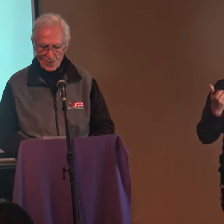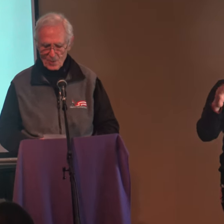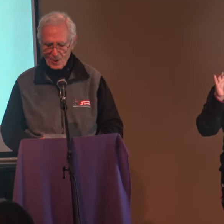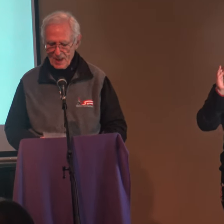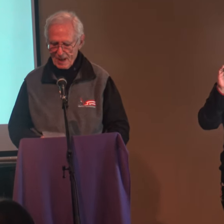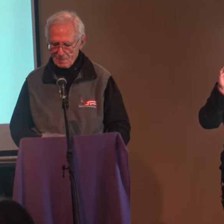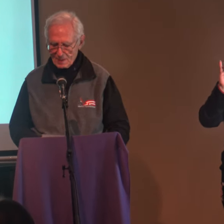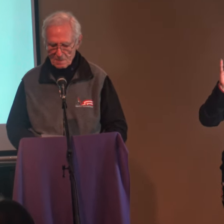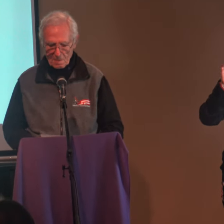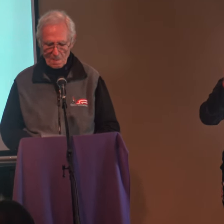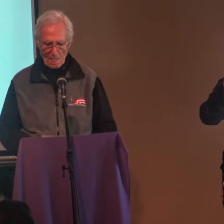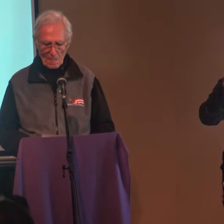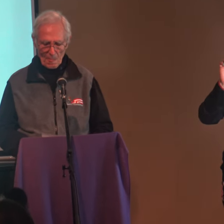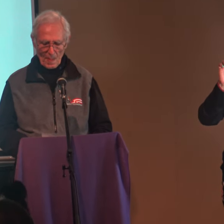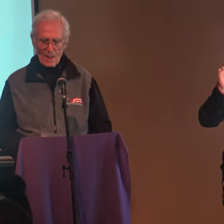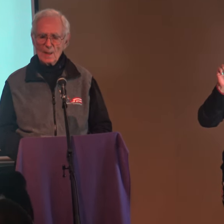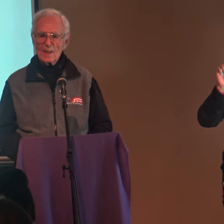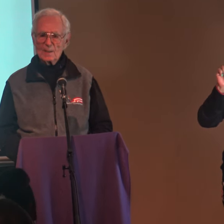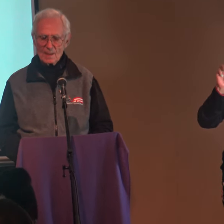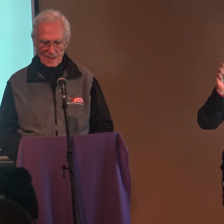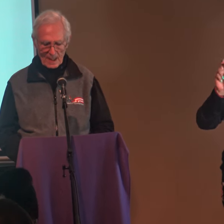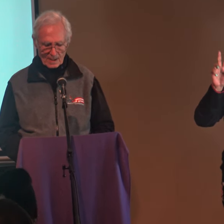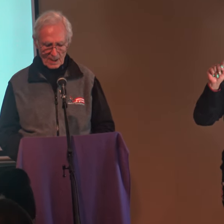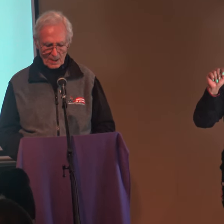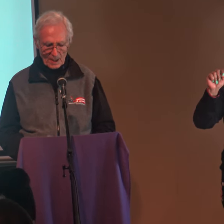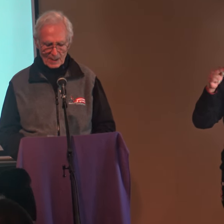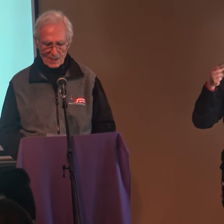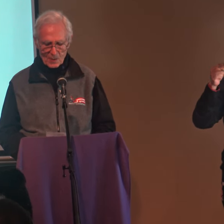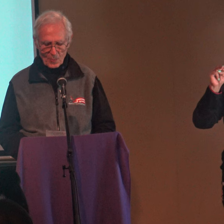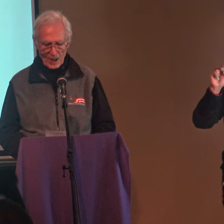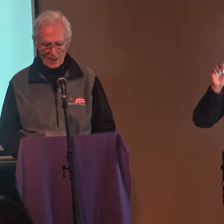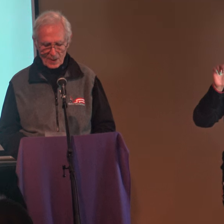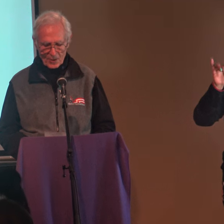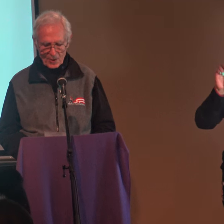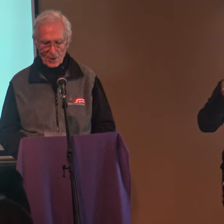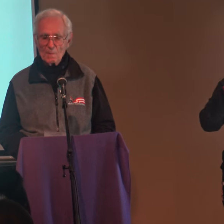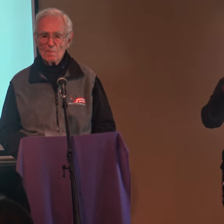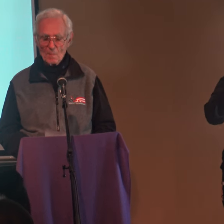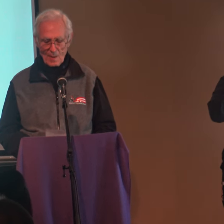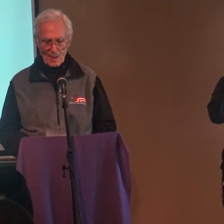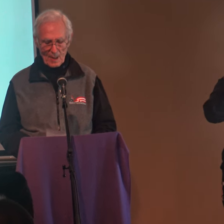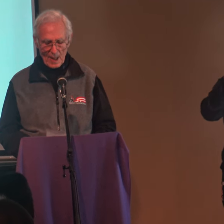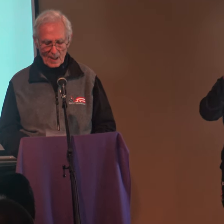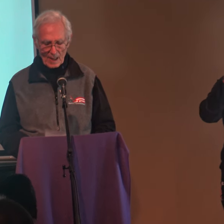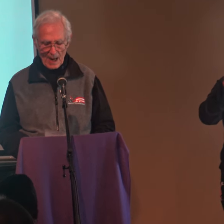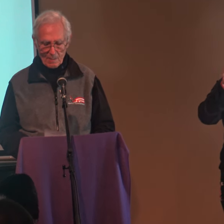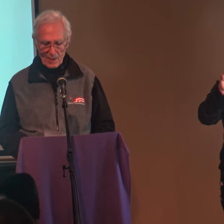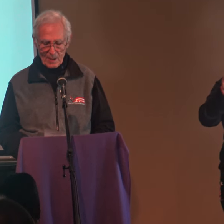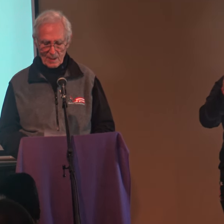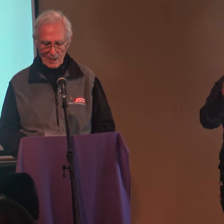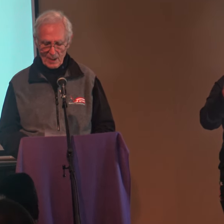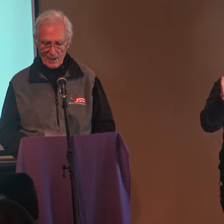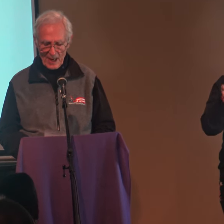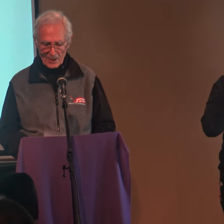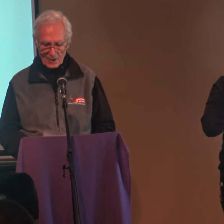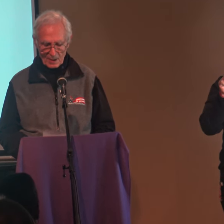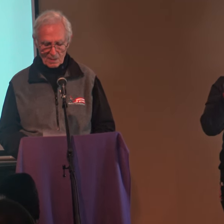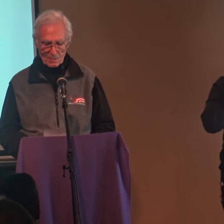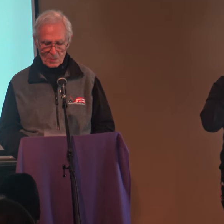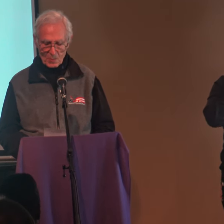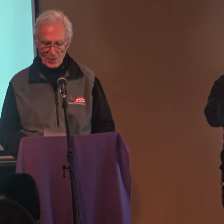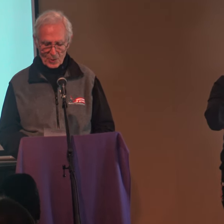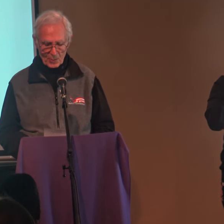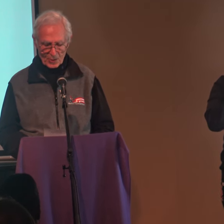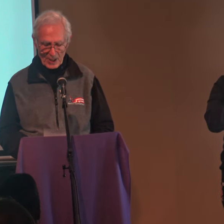Dianne Stewart Hamlin is a CSL licensed practitioner and an Agape